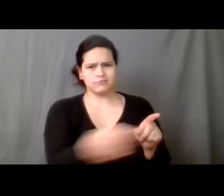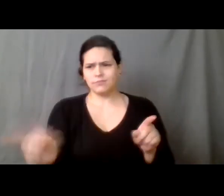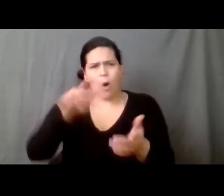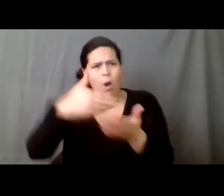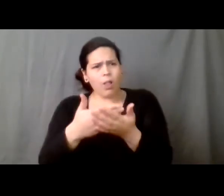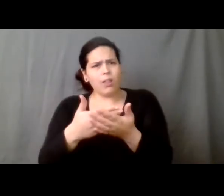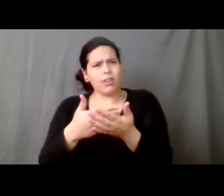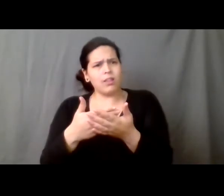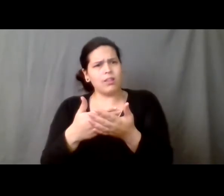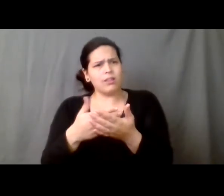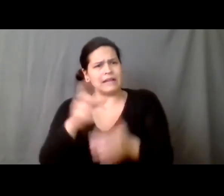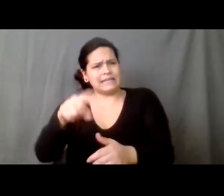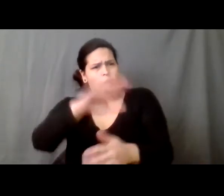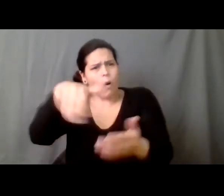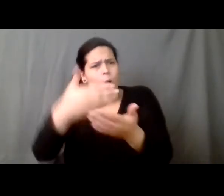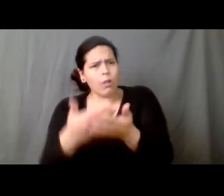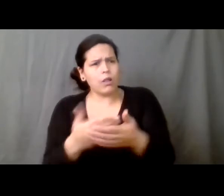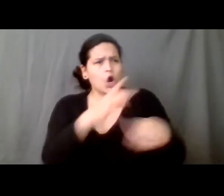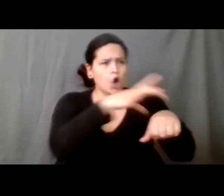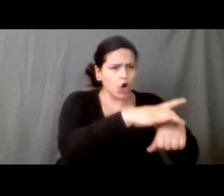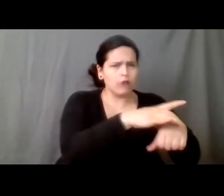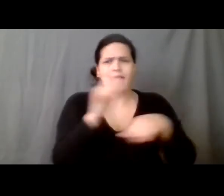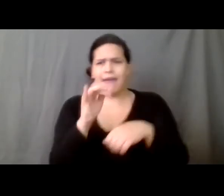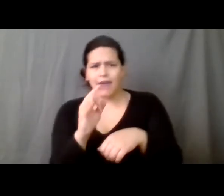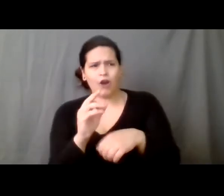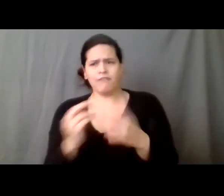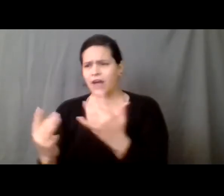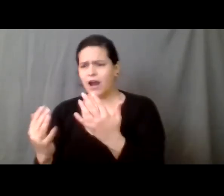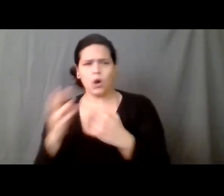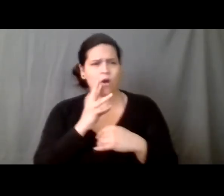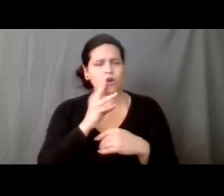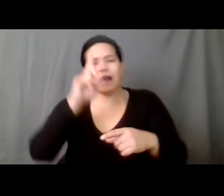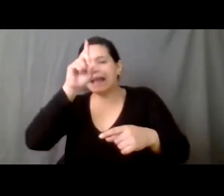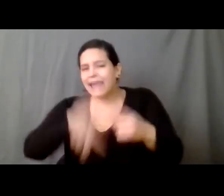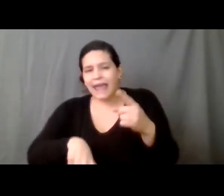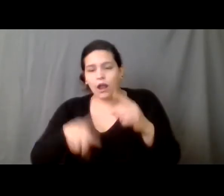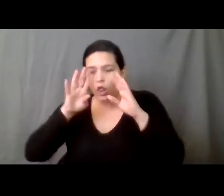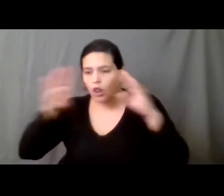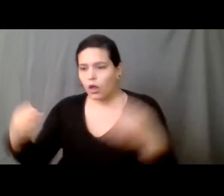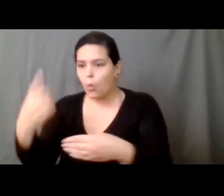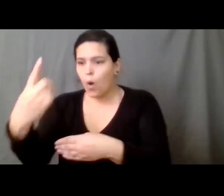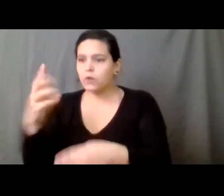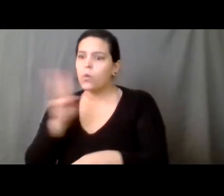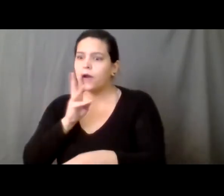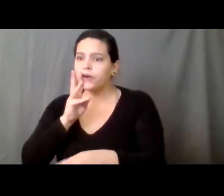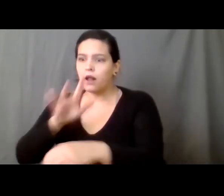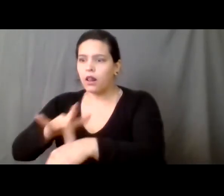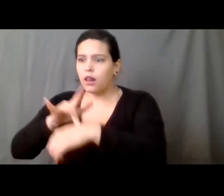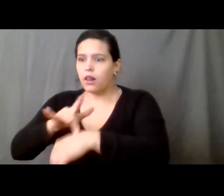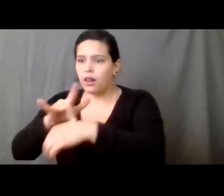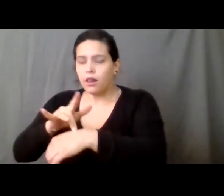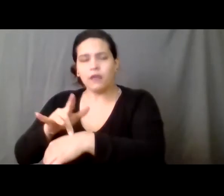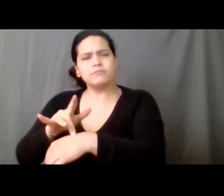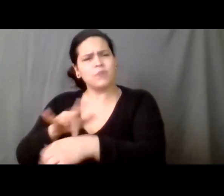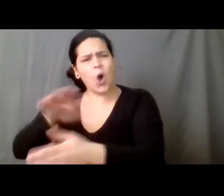do, you can't do one at the expense of the others. They all are tied together, and we have